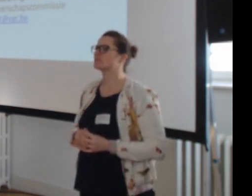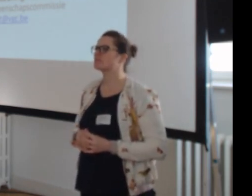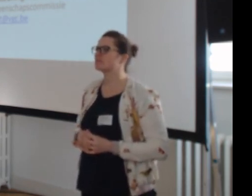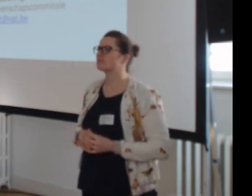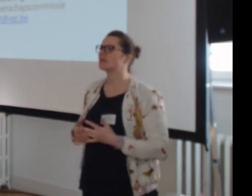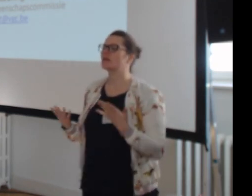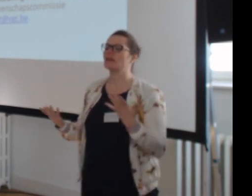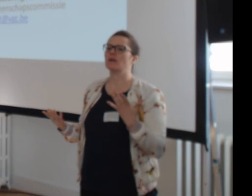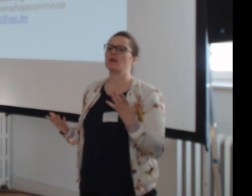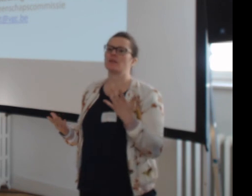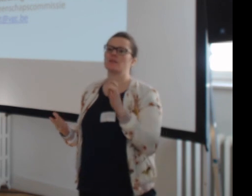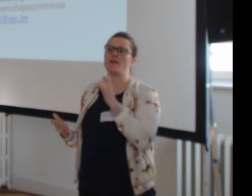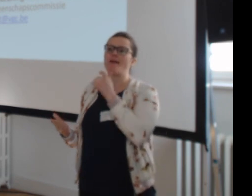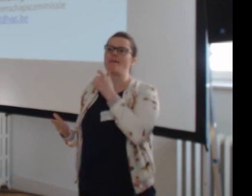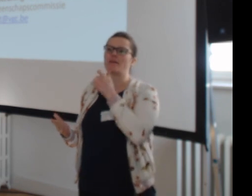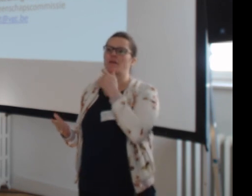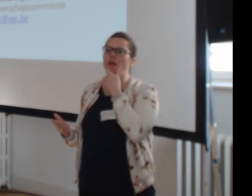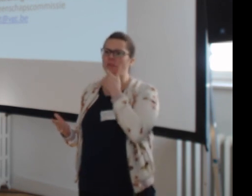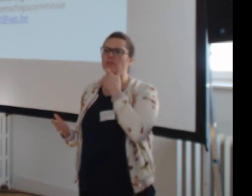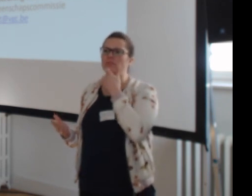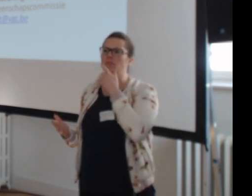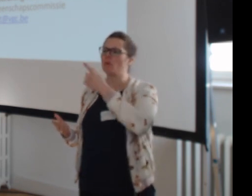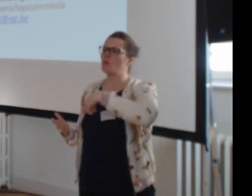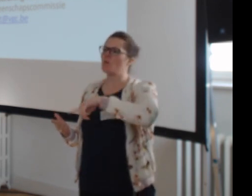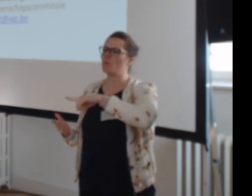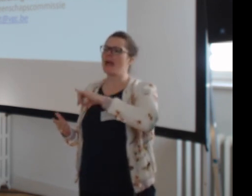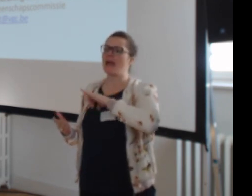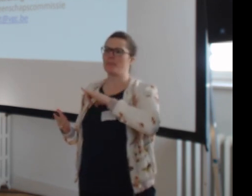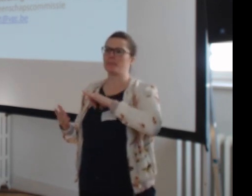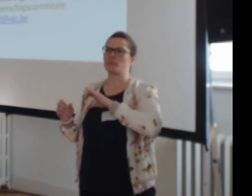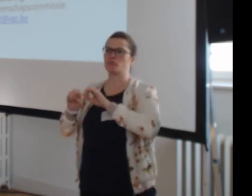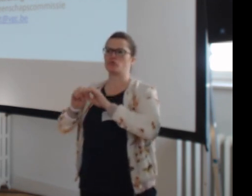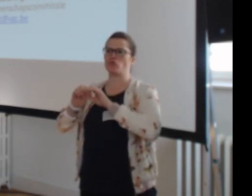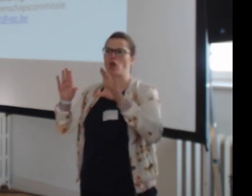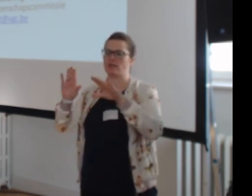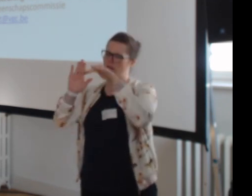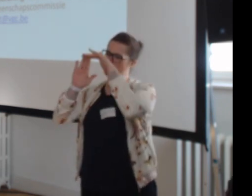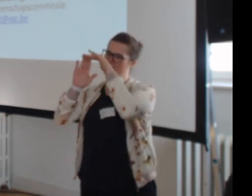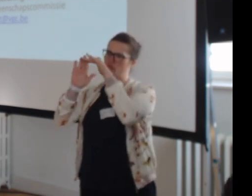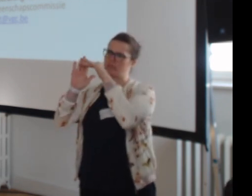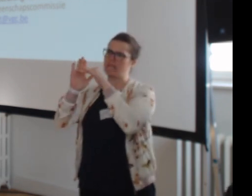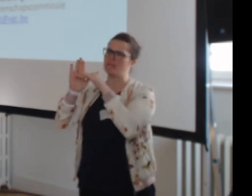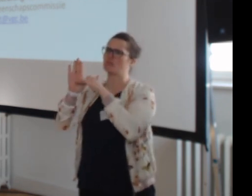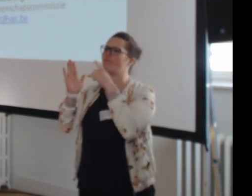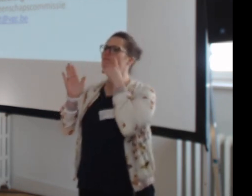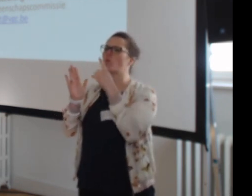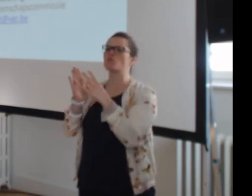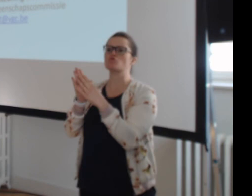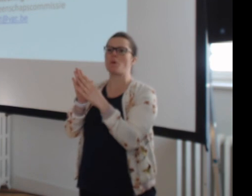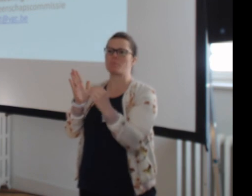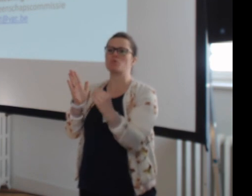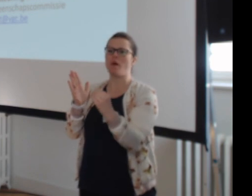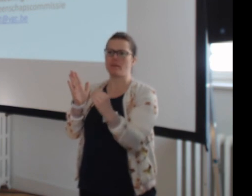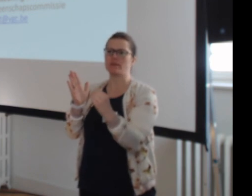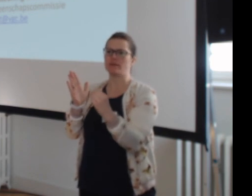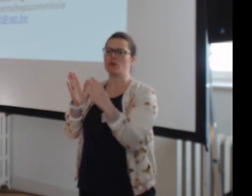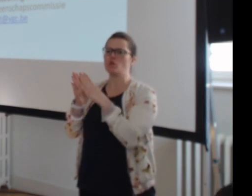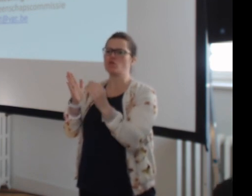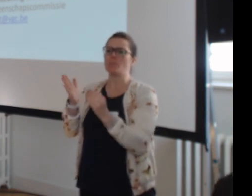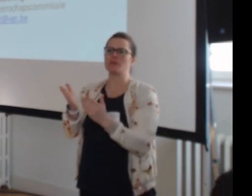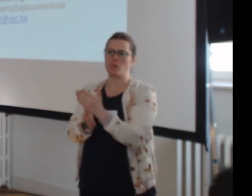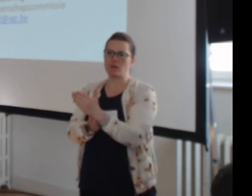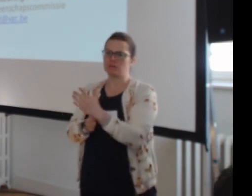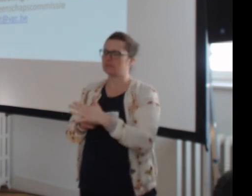In the United States, we have obviously very clear legislation with the copyright exceptions, and they do not